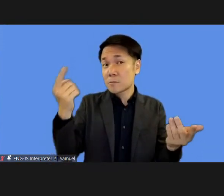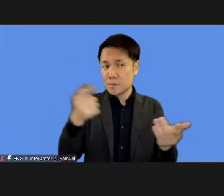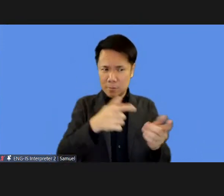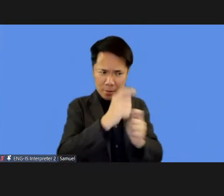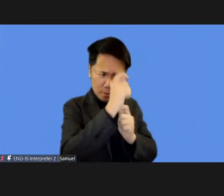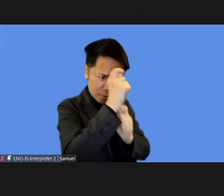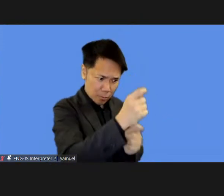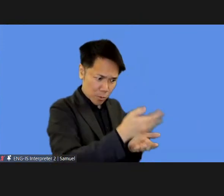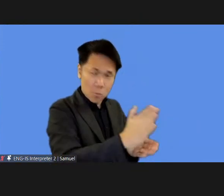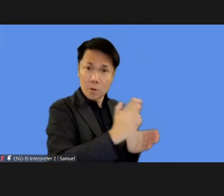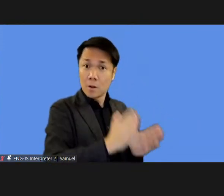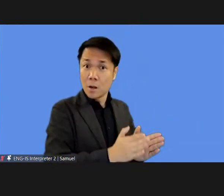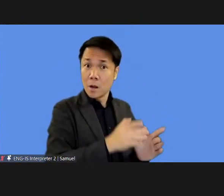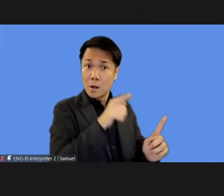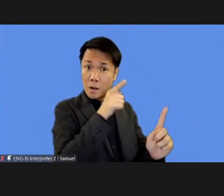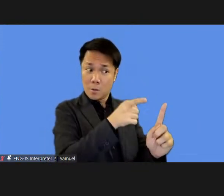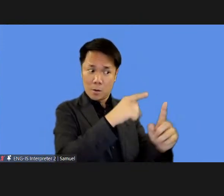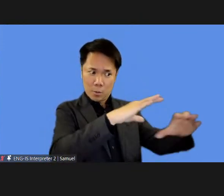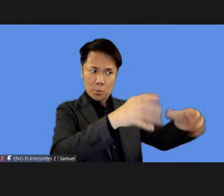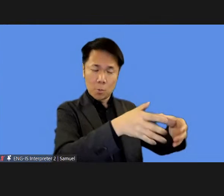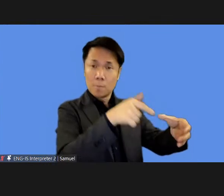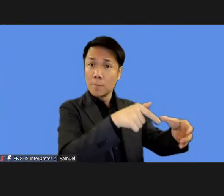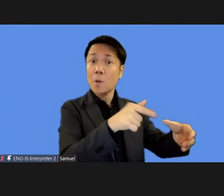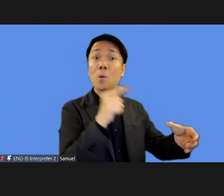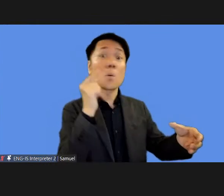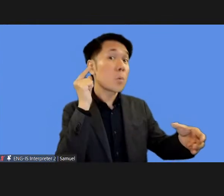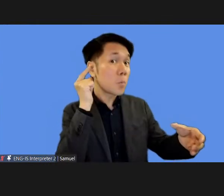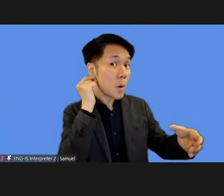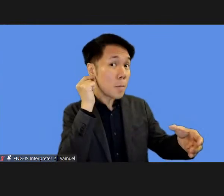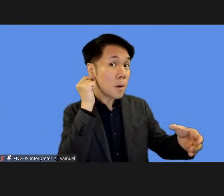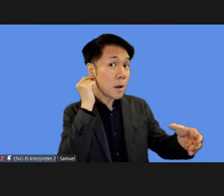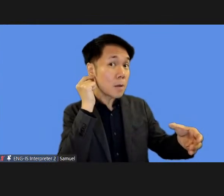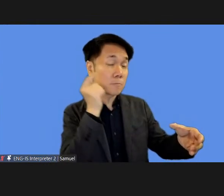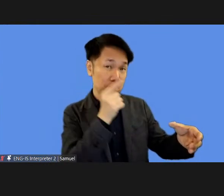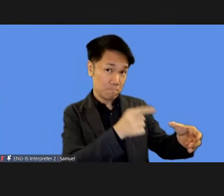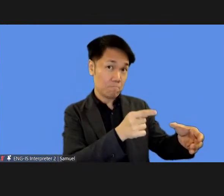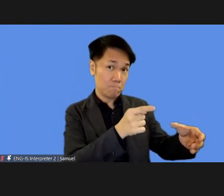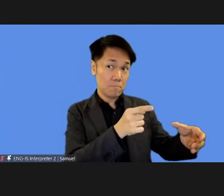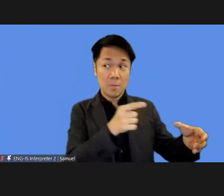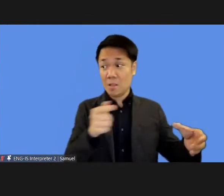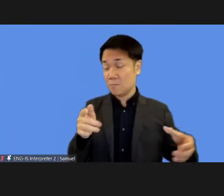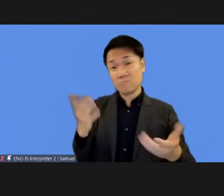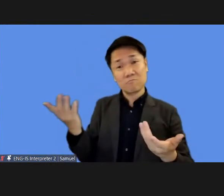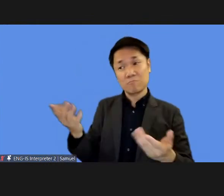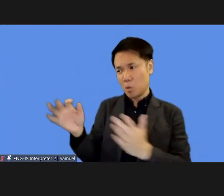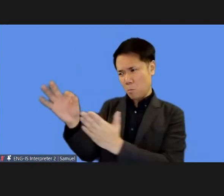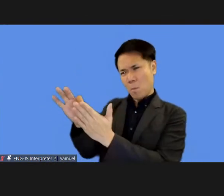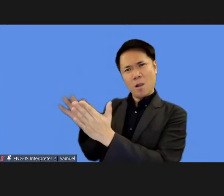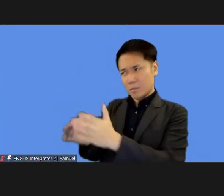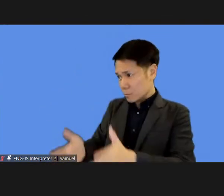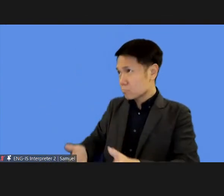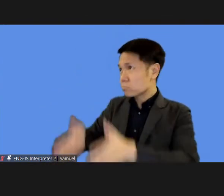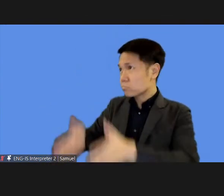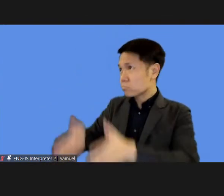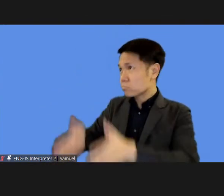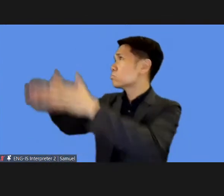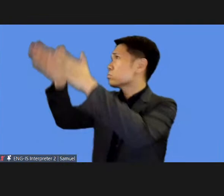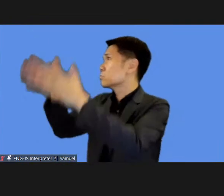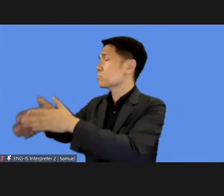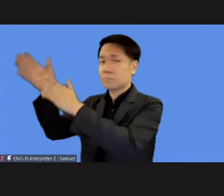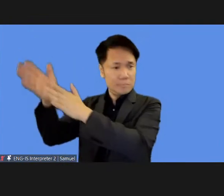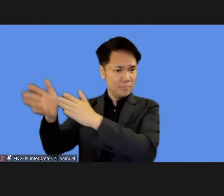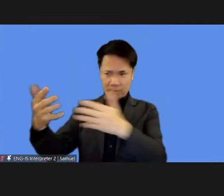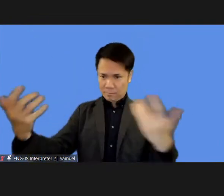in terms of implementing policy related to infrastructure development, innovation, and industry were